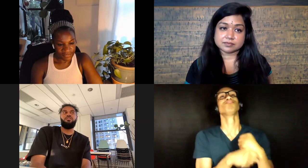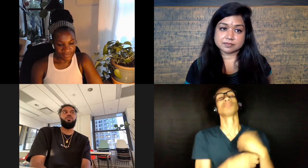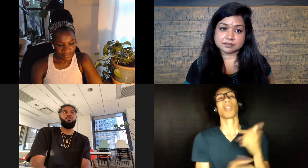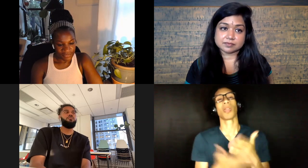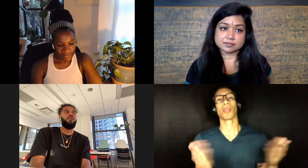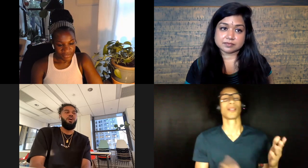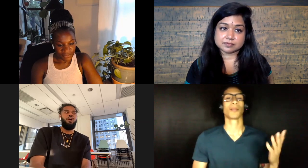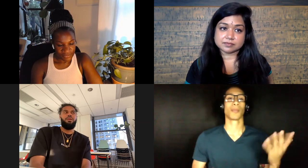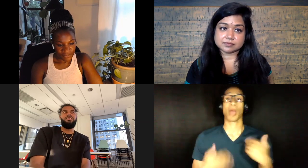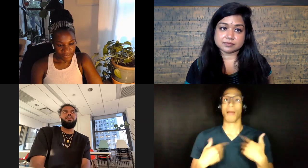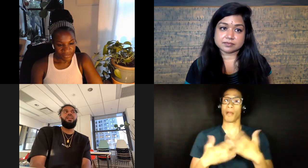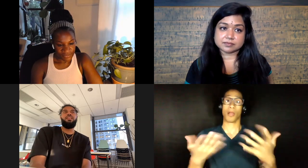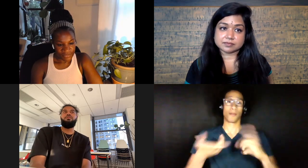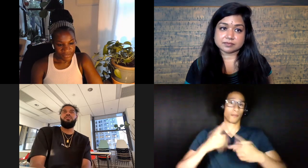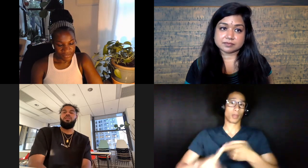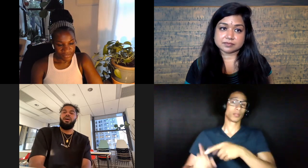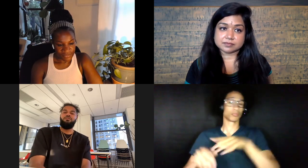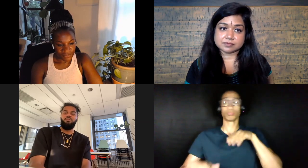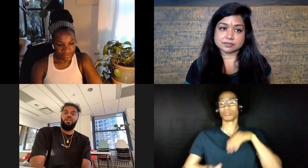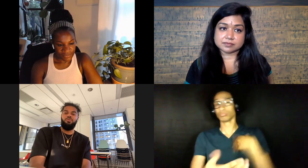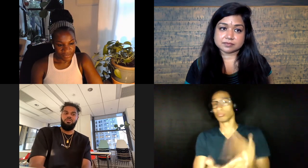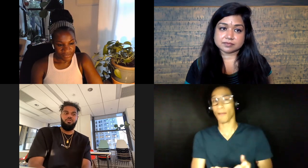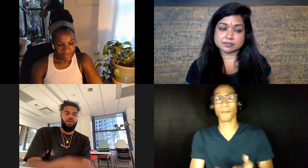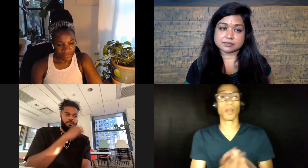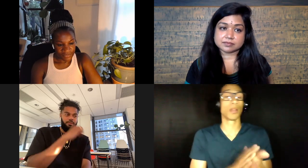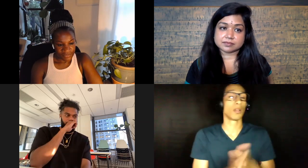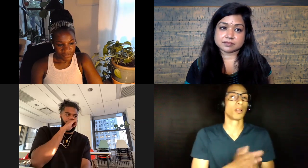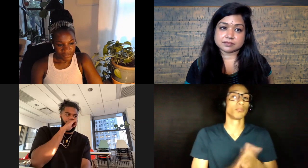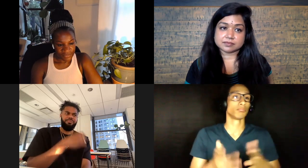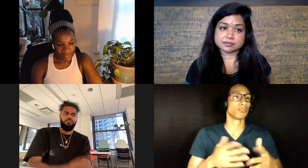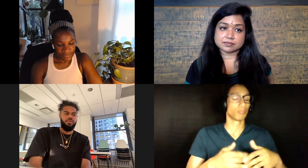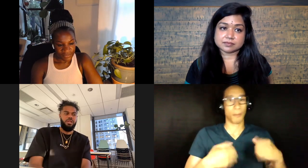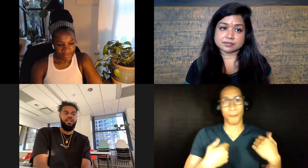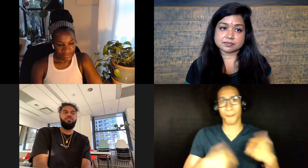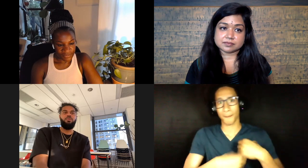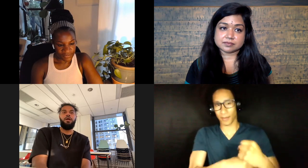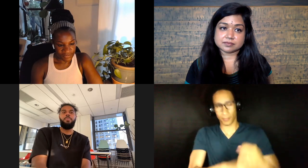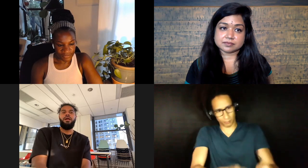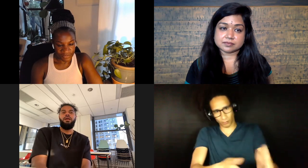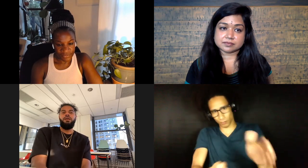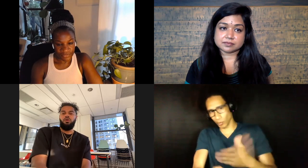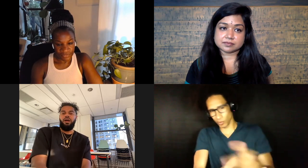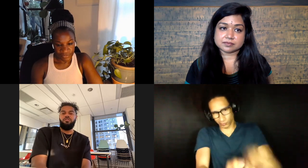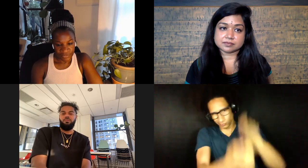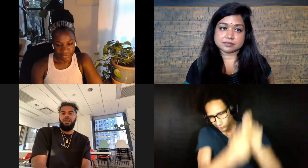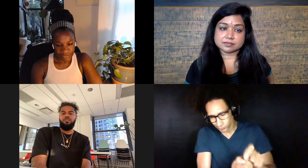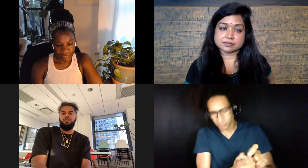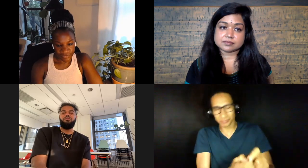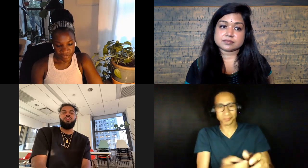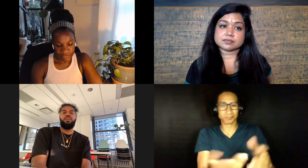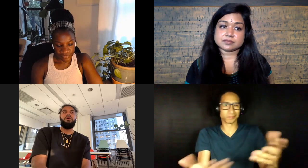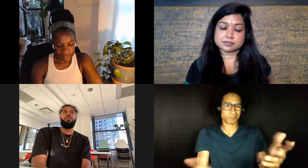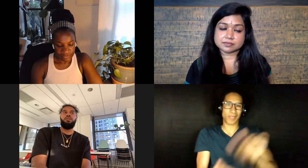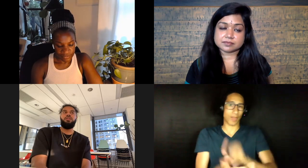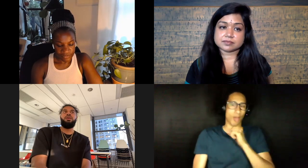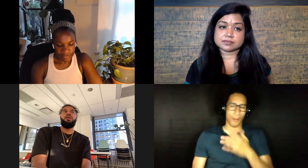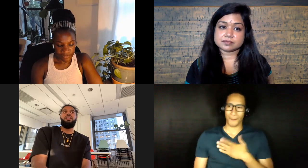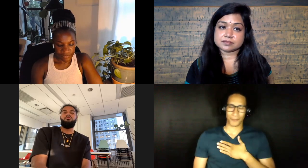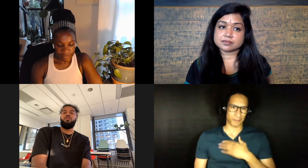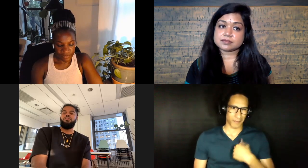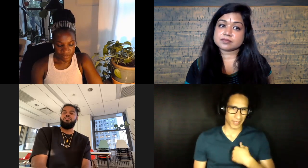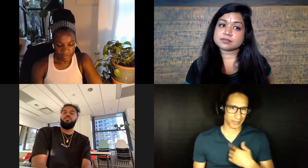very like specific. And I think you have to be confident and stick to what you believe in. And if you have the right, I think